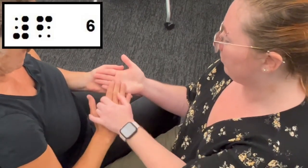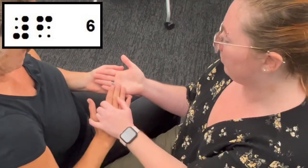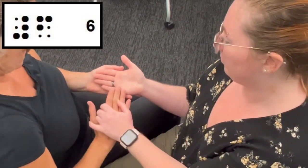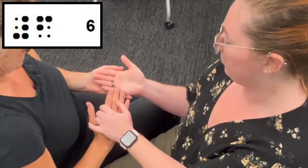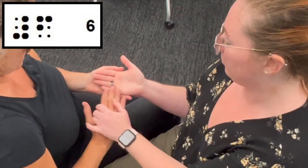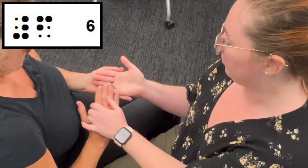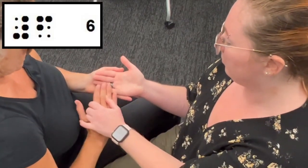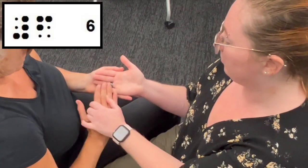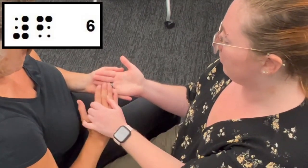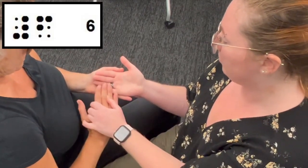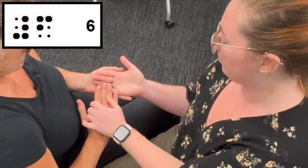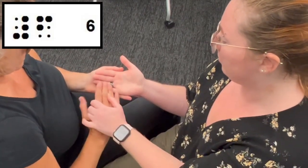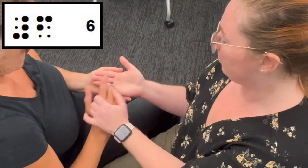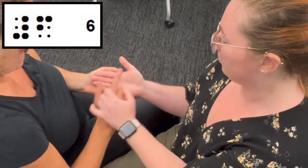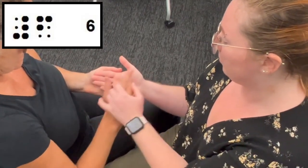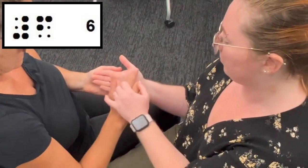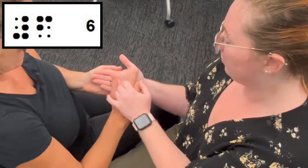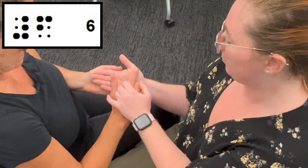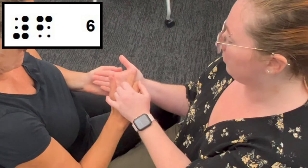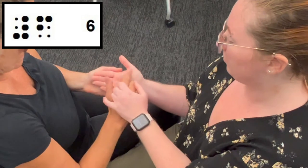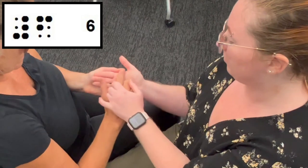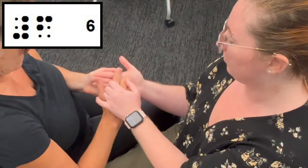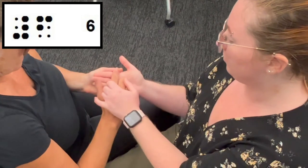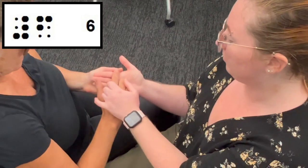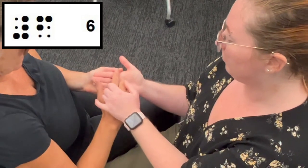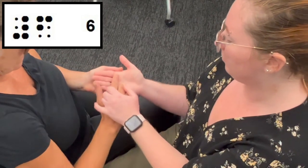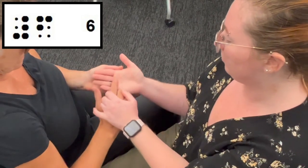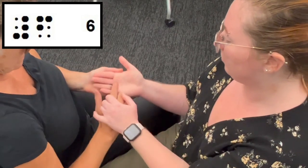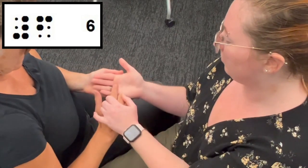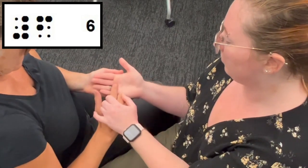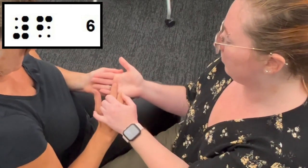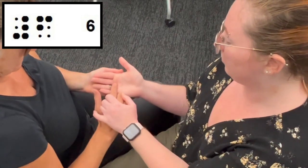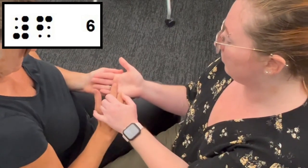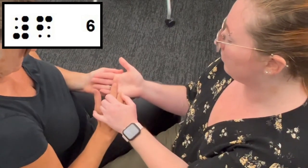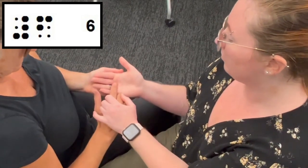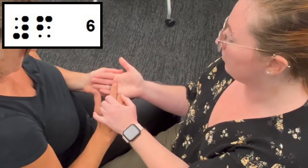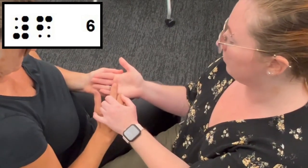6 is dots 1, 2, and 4.